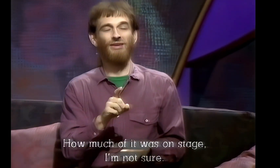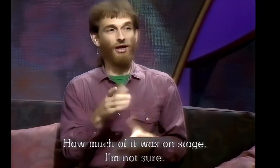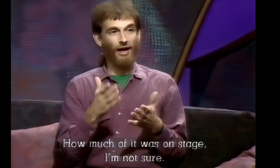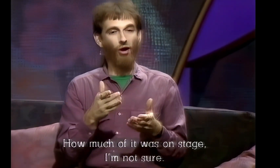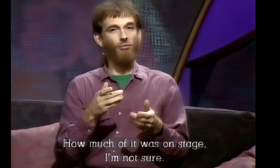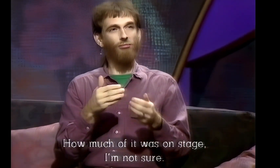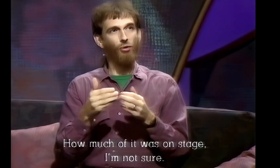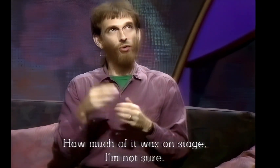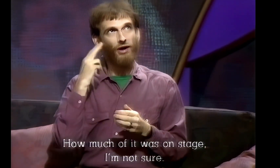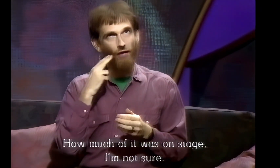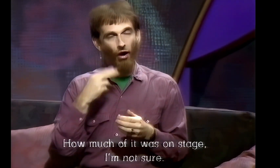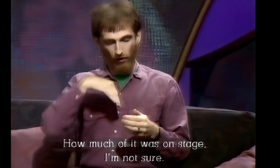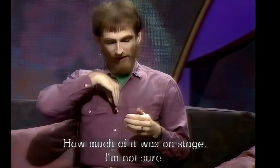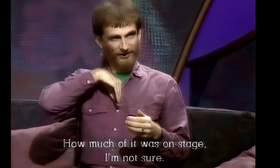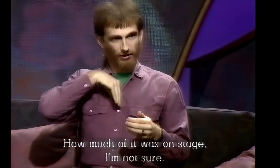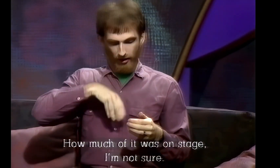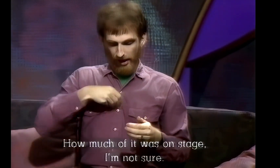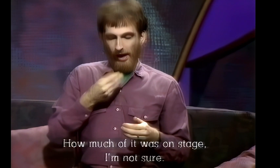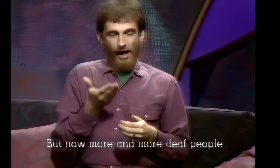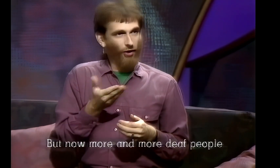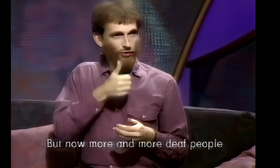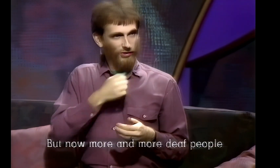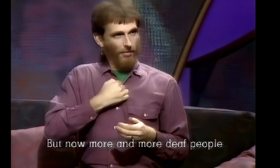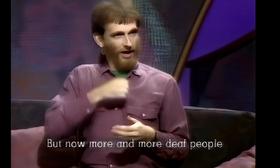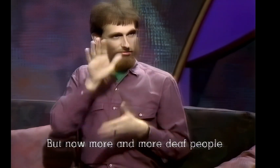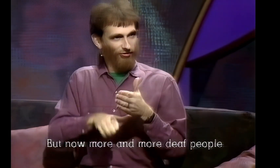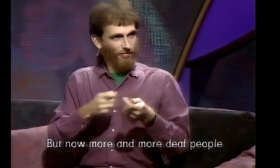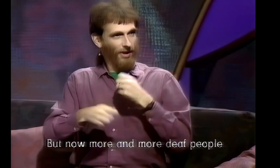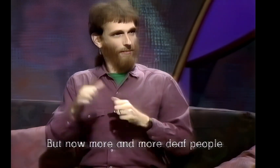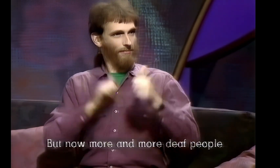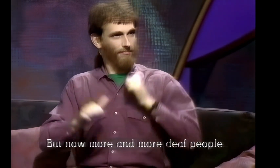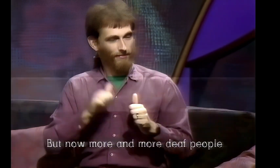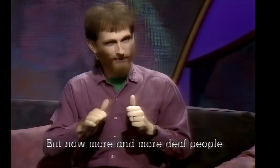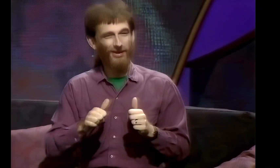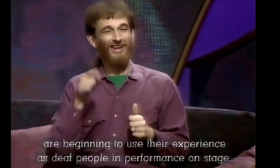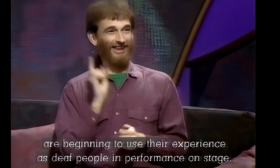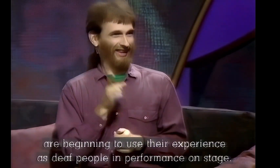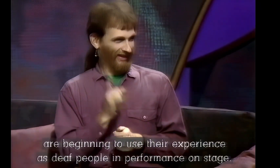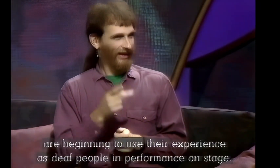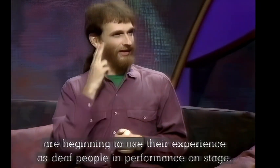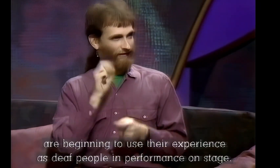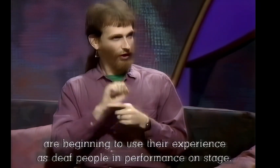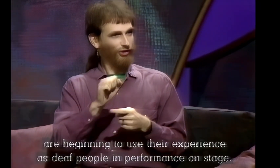sure. But now more and more deaf people are beginning to use their personal experience as deaf people